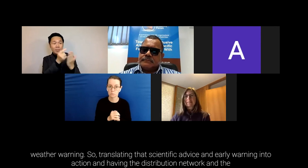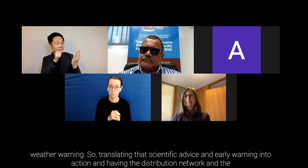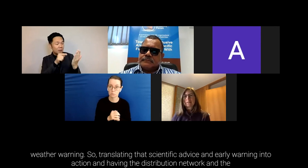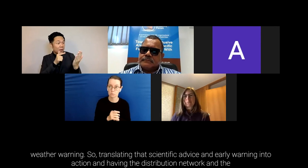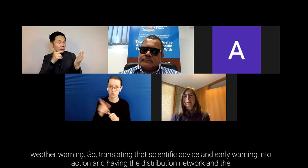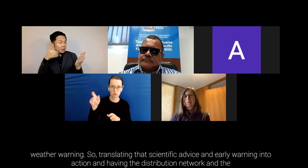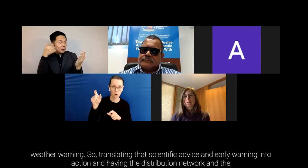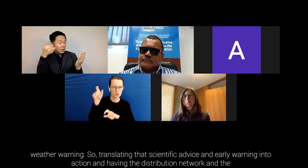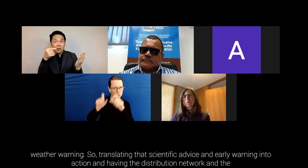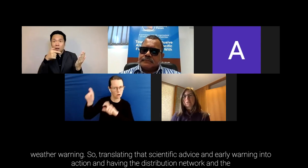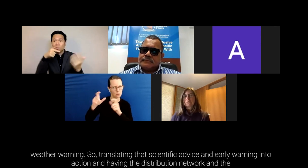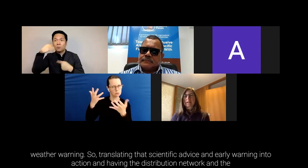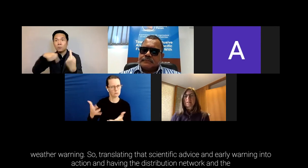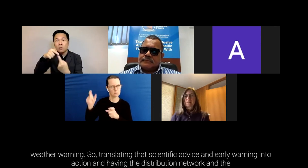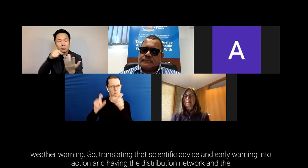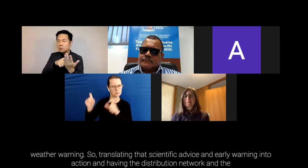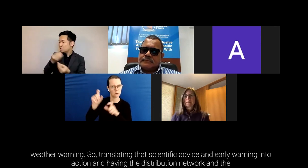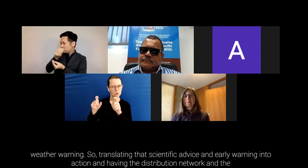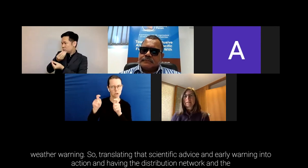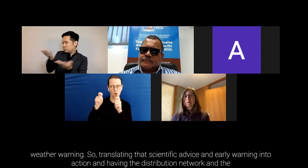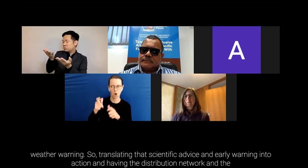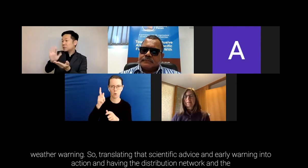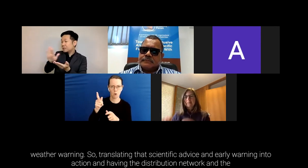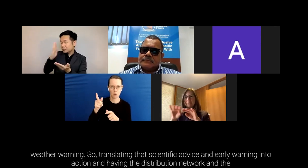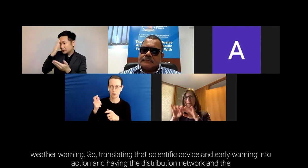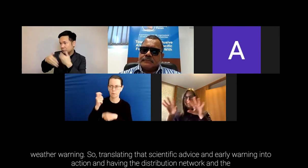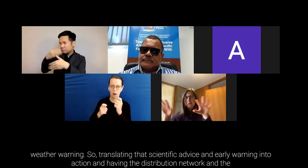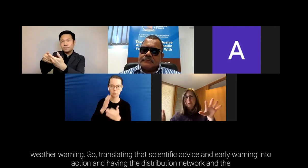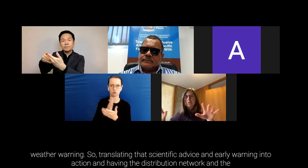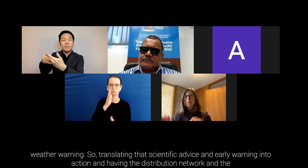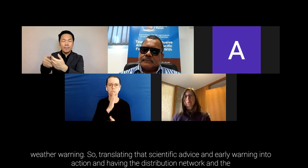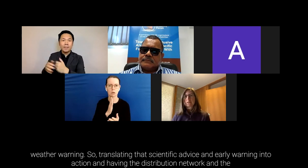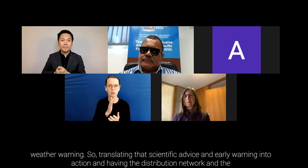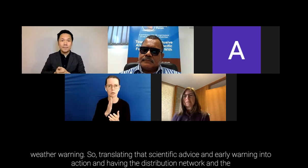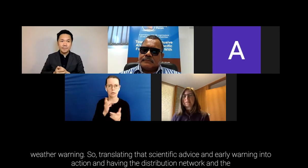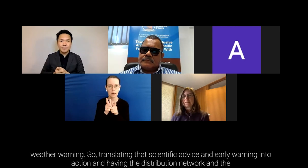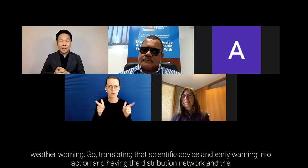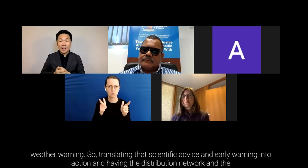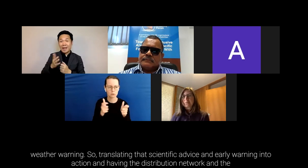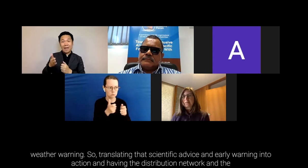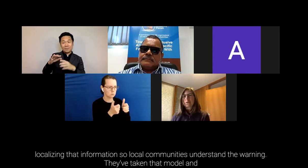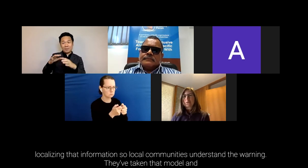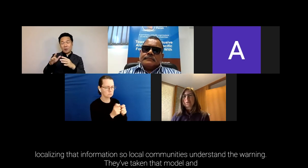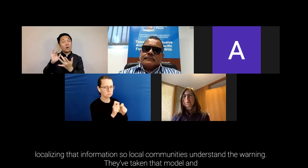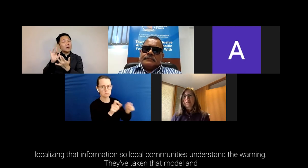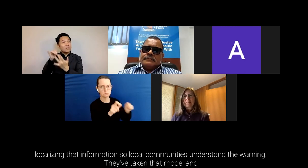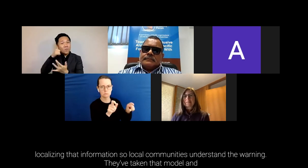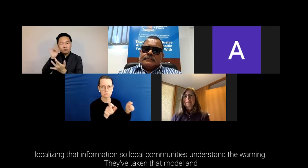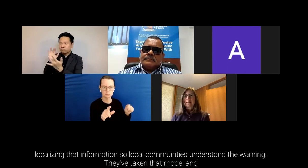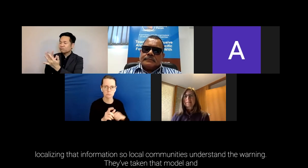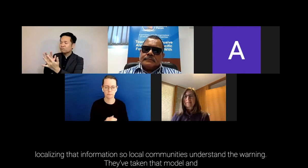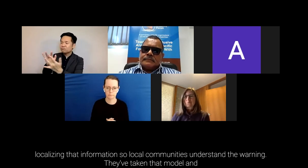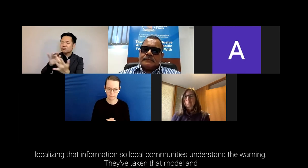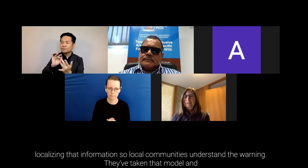advice and early warning to action, and having the distribution network and